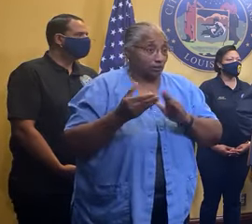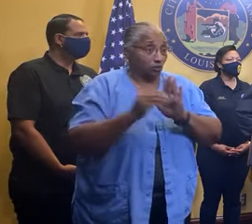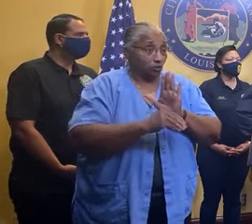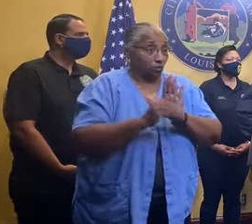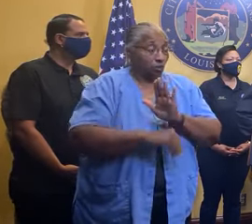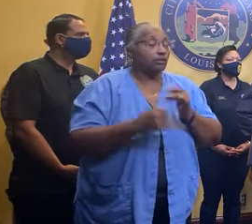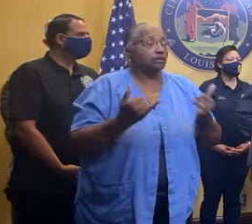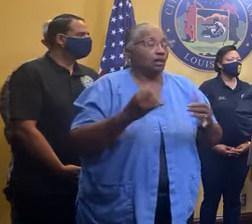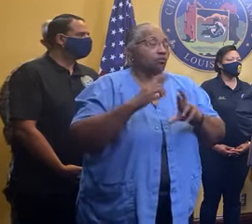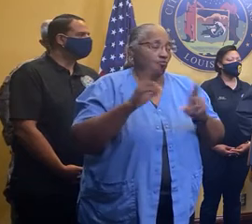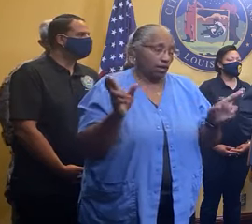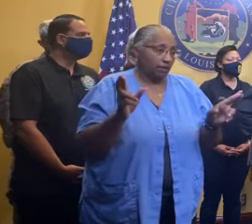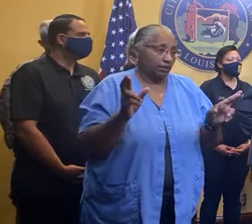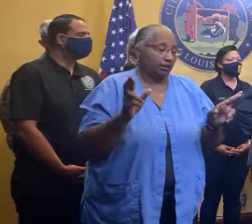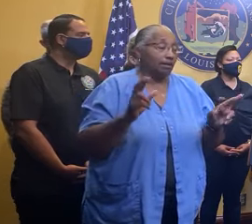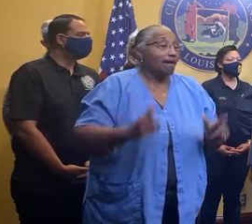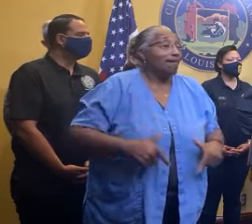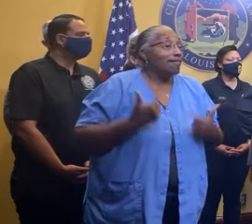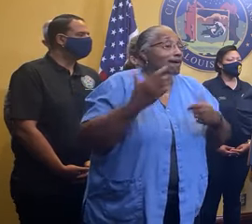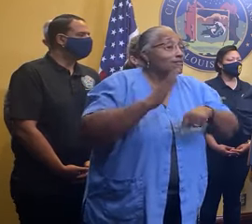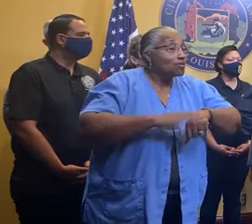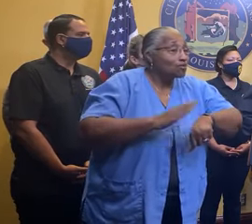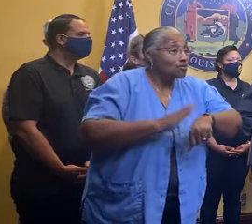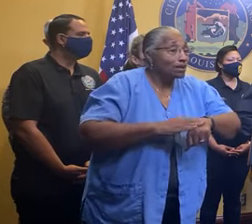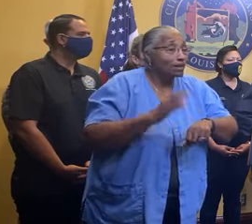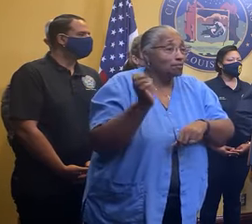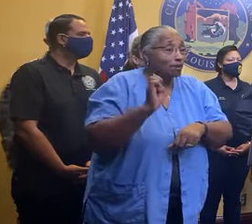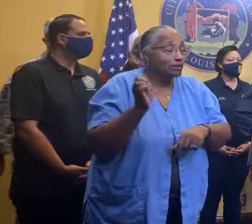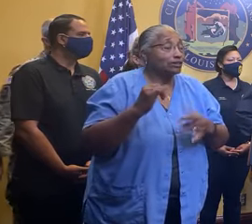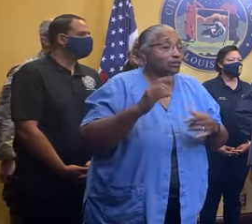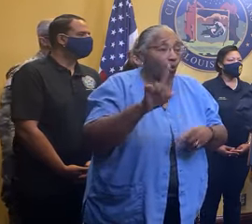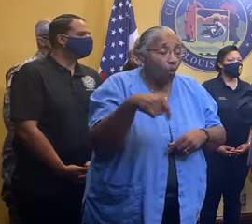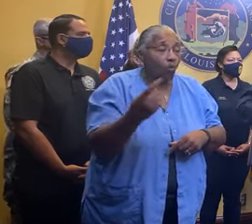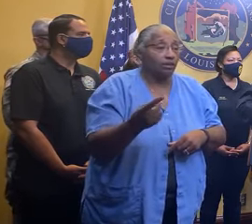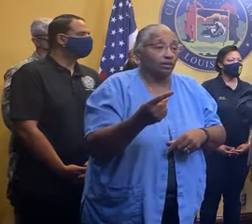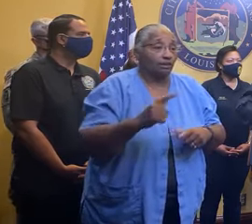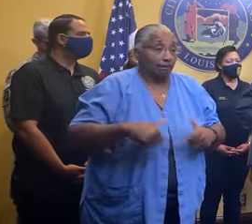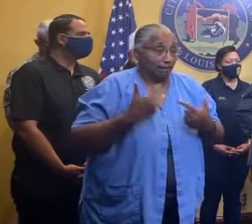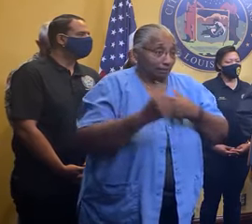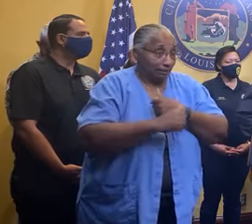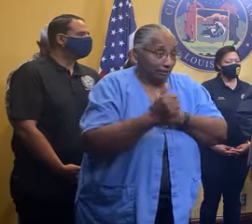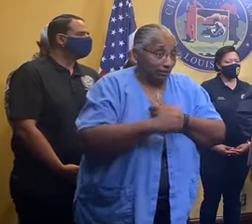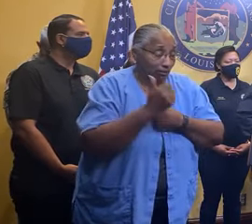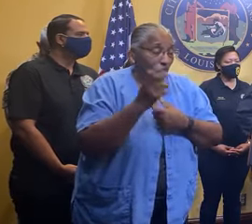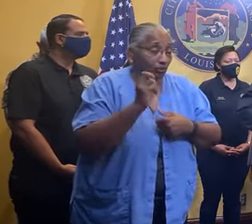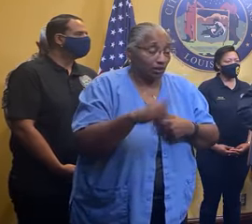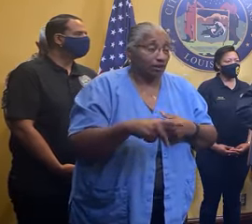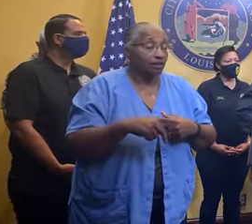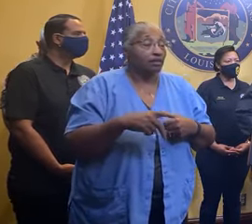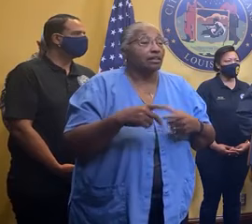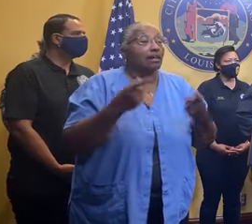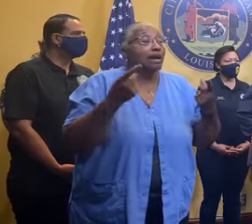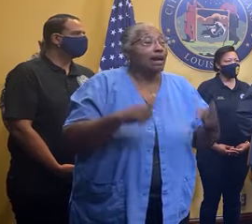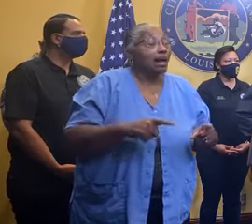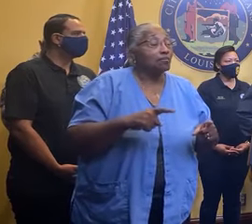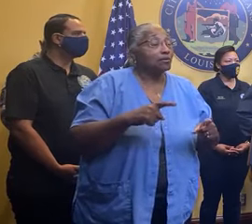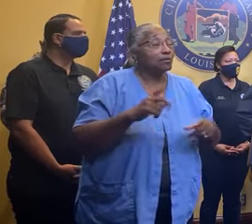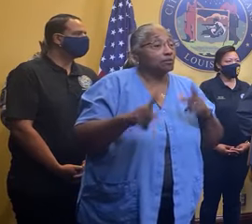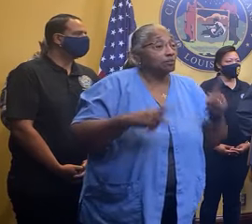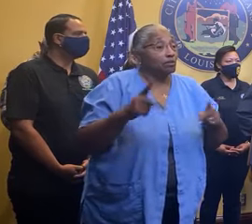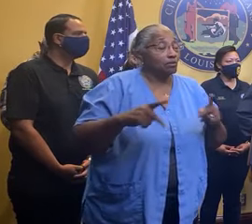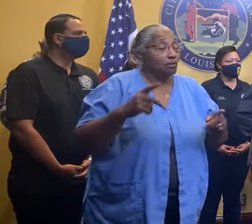So again, 911 is for life-threatening emergencies only. At this point, I've been speaking in the past 2 days about that point when public safety